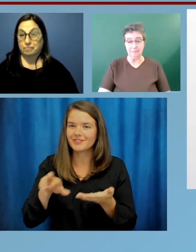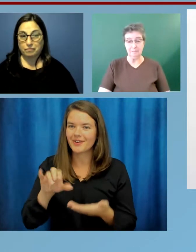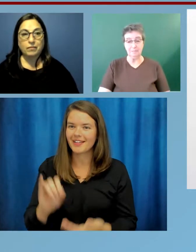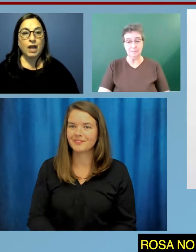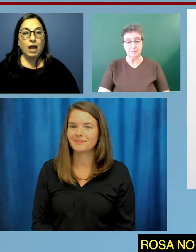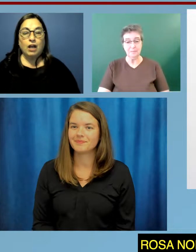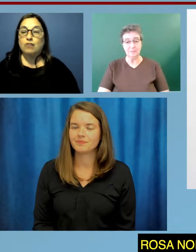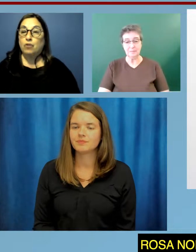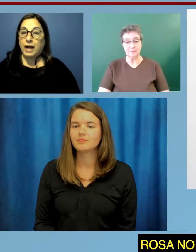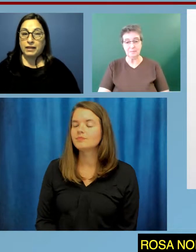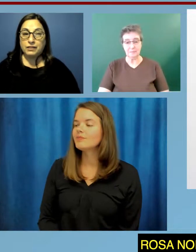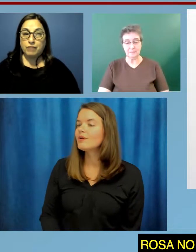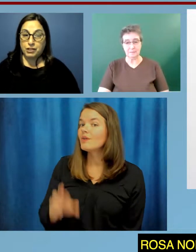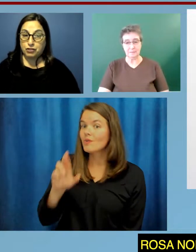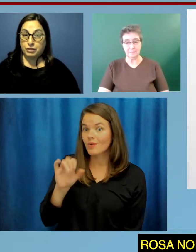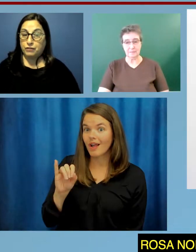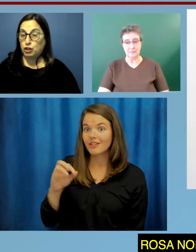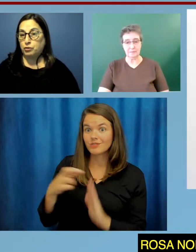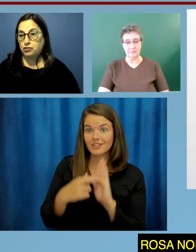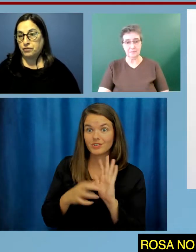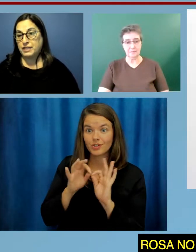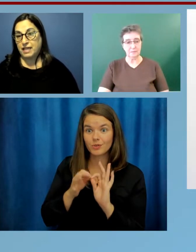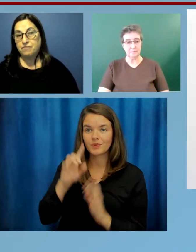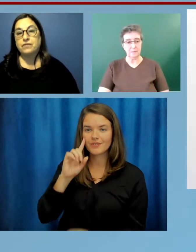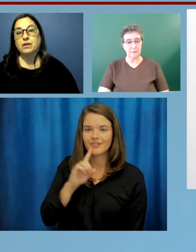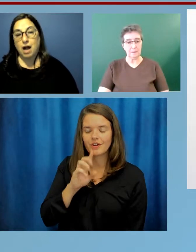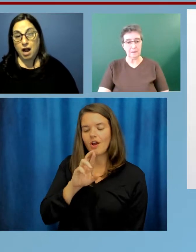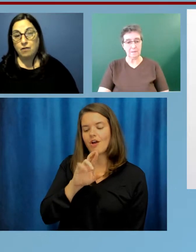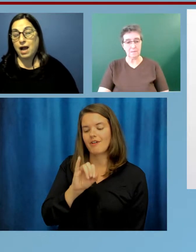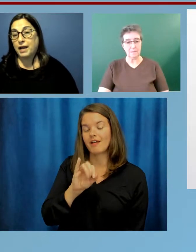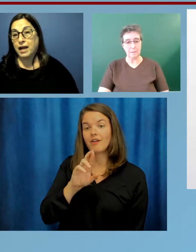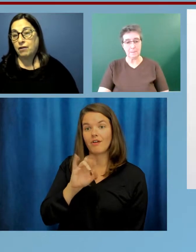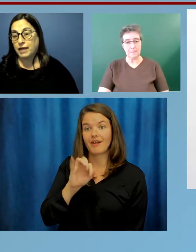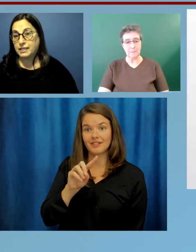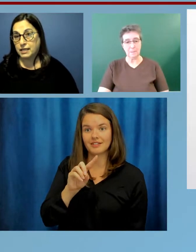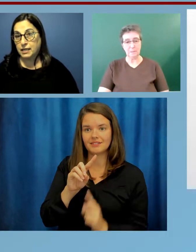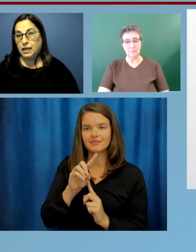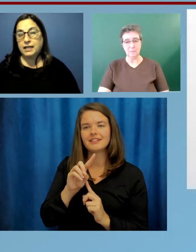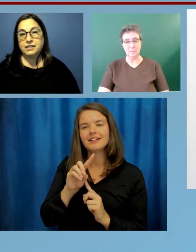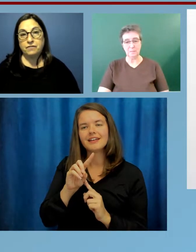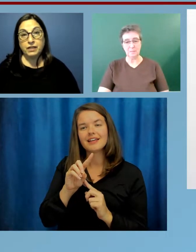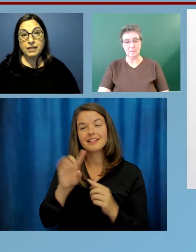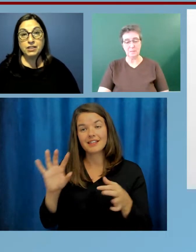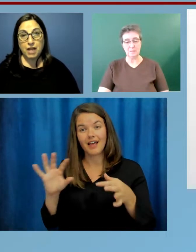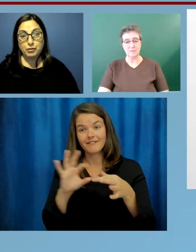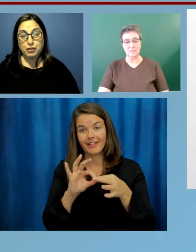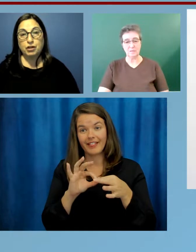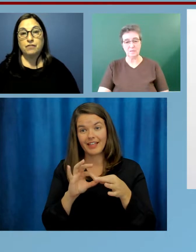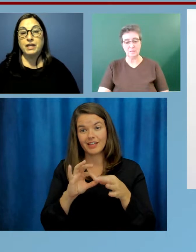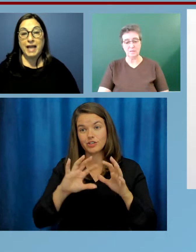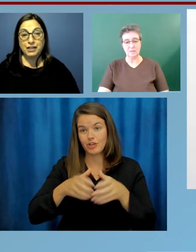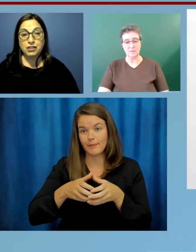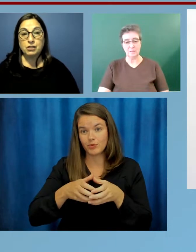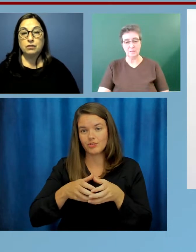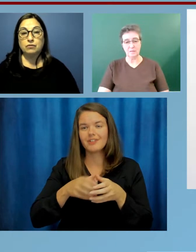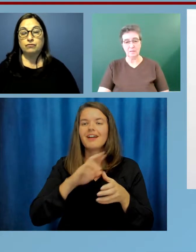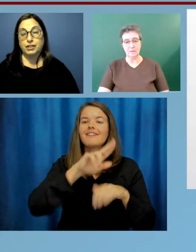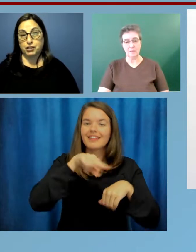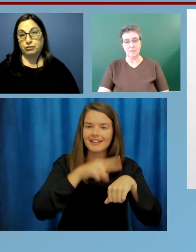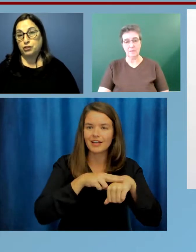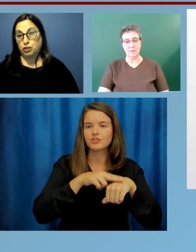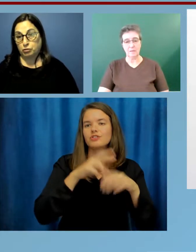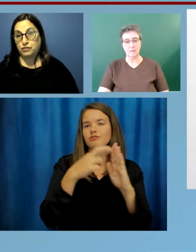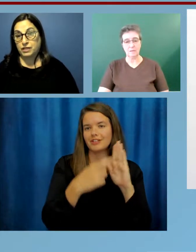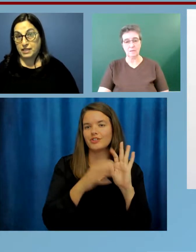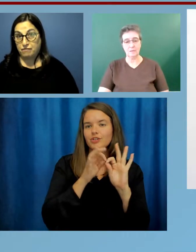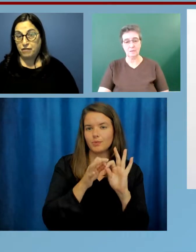Island. Rhode Island Registry of Interpreters for the Deaf, RIRID, is an affiliate chapter of the National